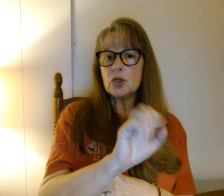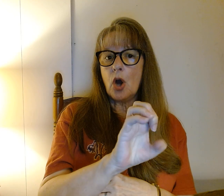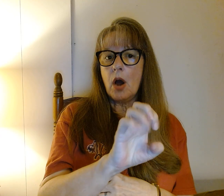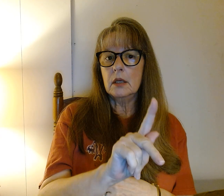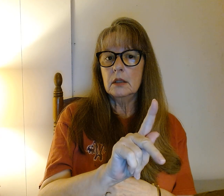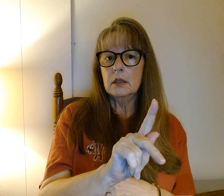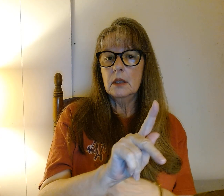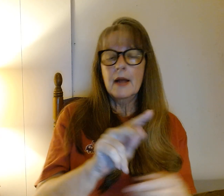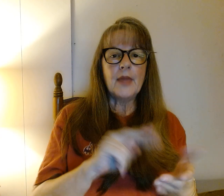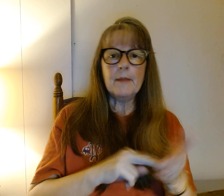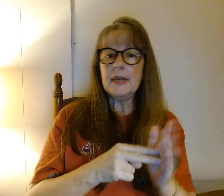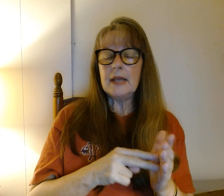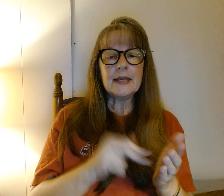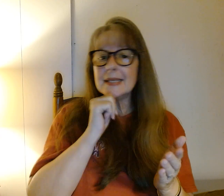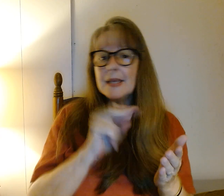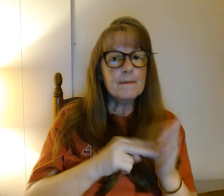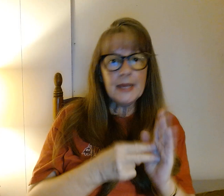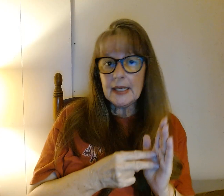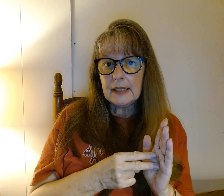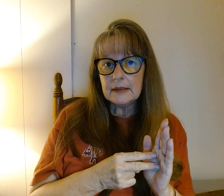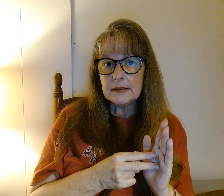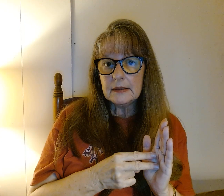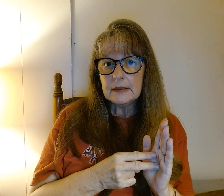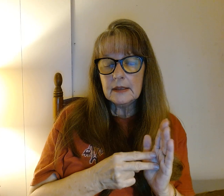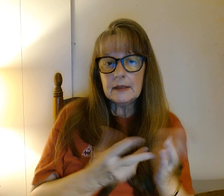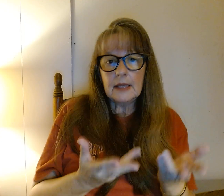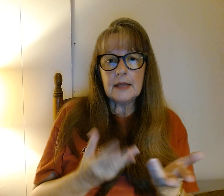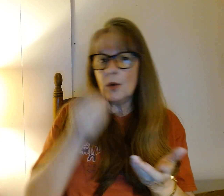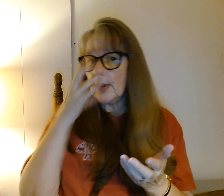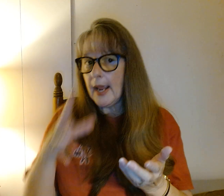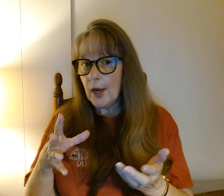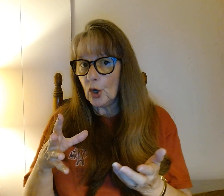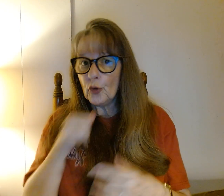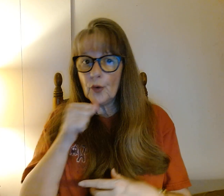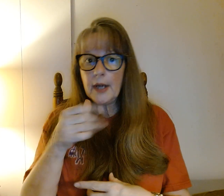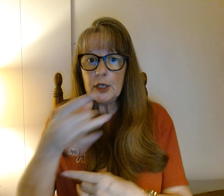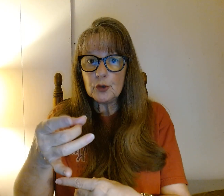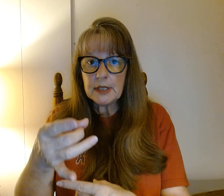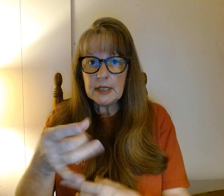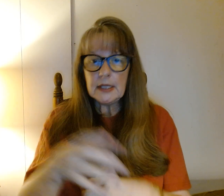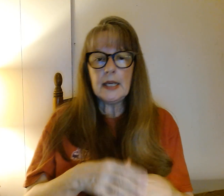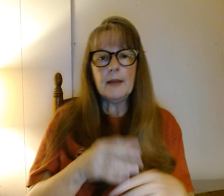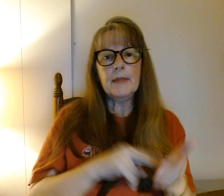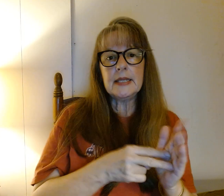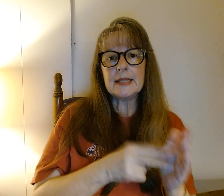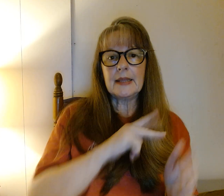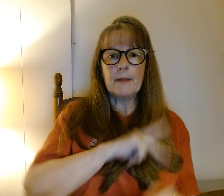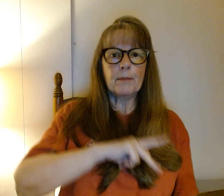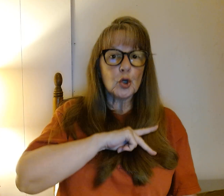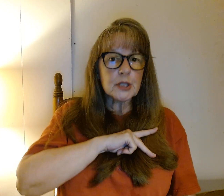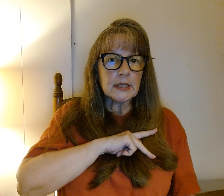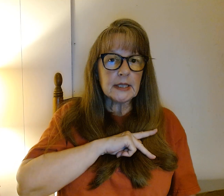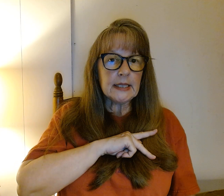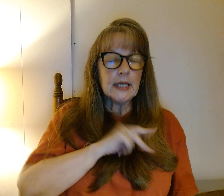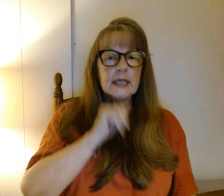stock. That doesn't mean that they don't care or they're not interested in it. It means that they personally did